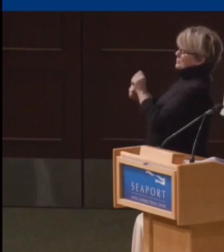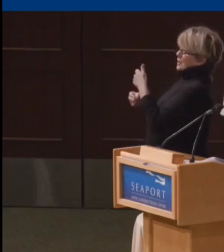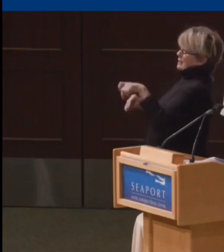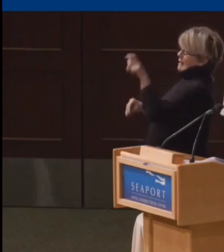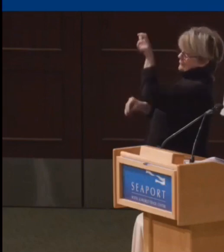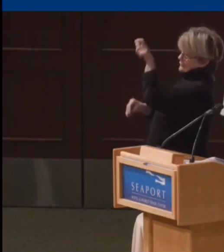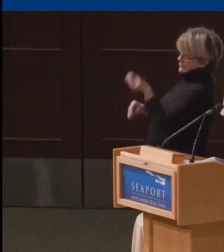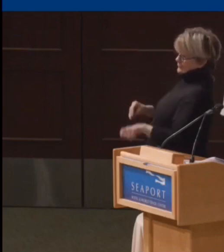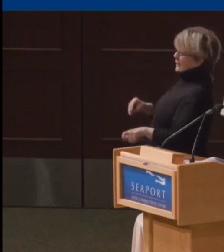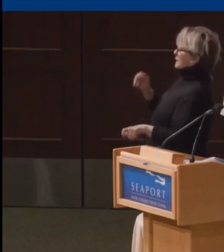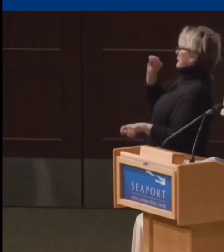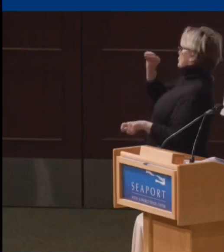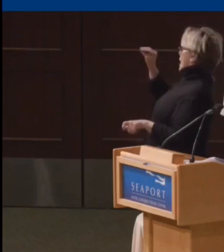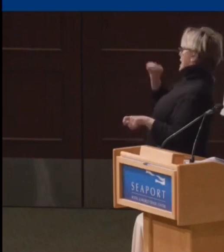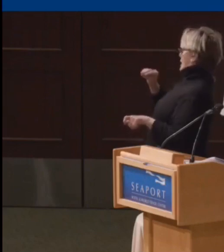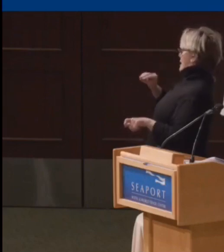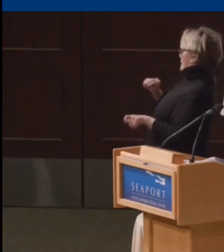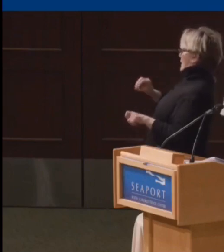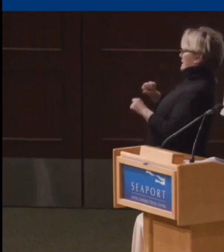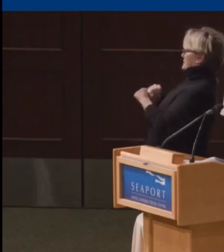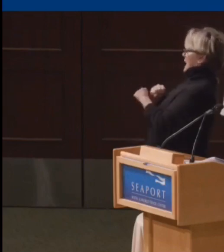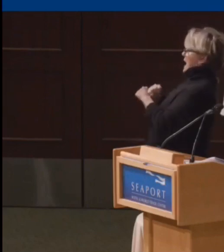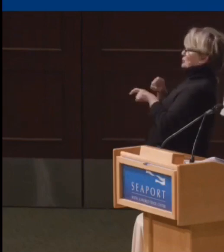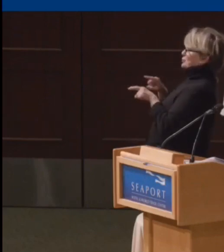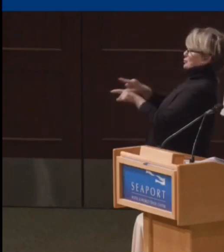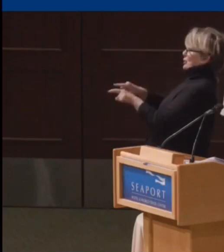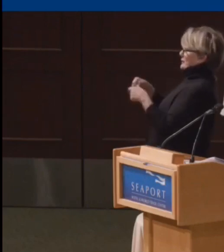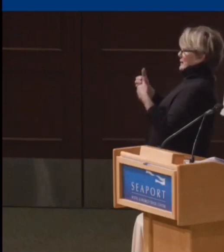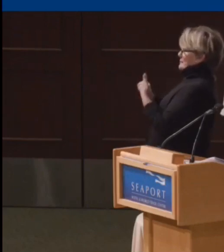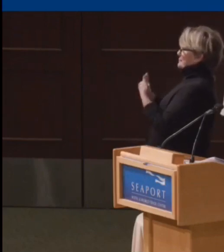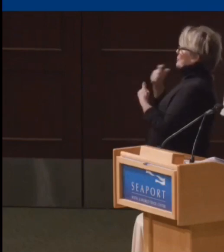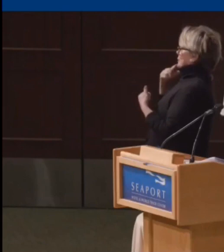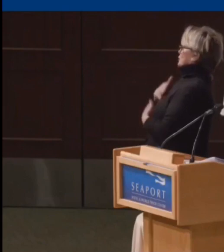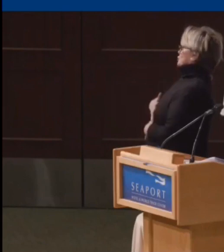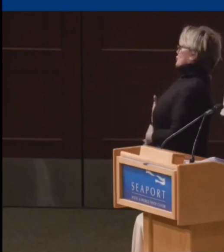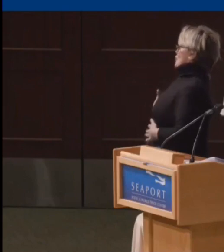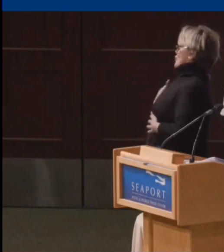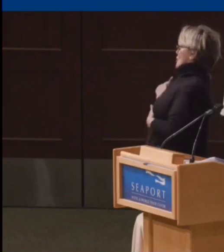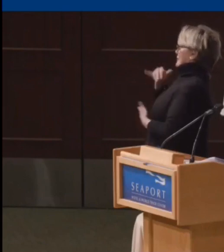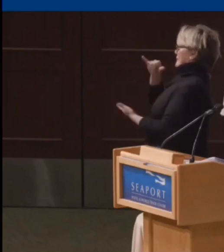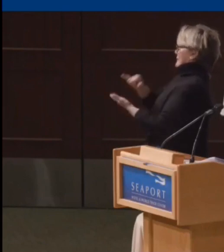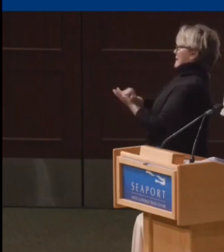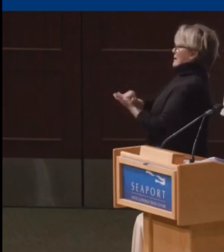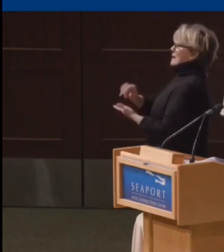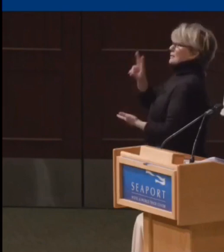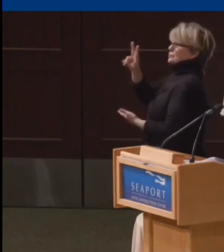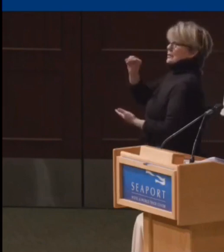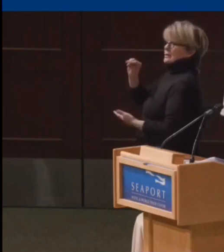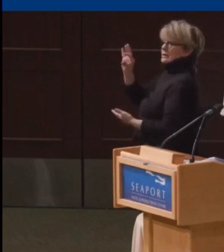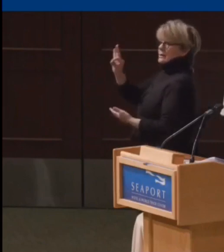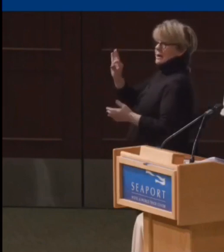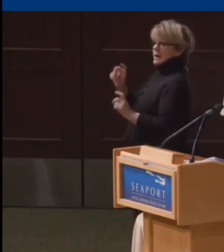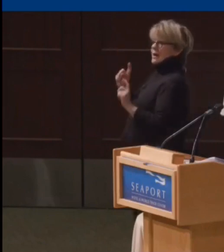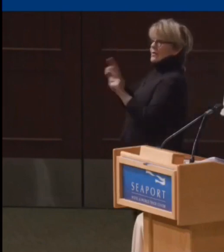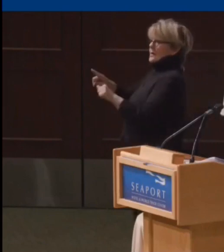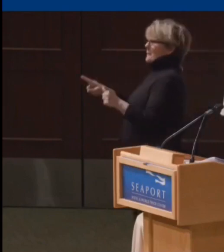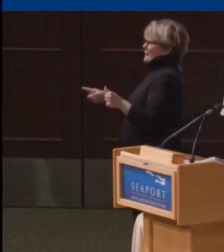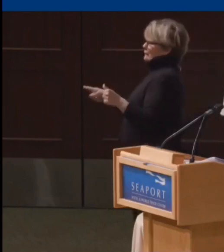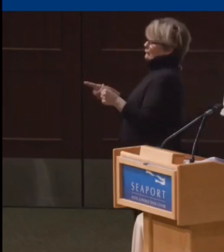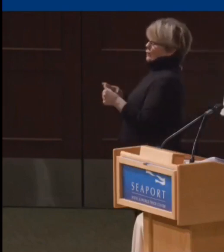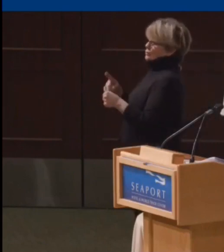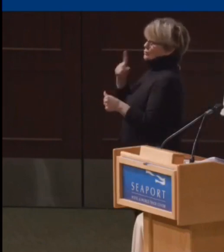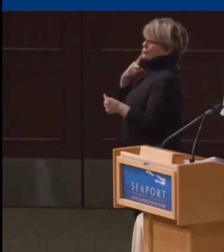stats throughout the game. I grew to really enjoy this, and in June 2009, I went to my first Red Sox